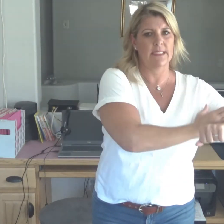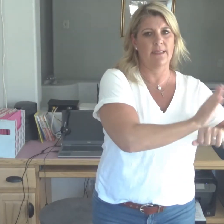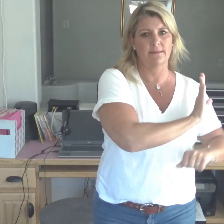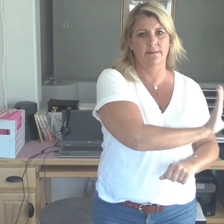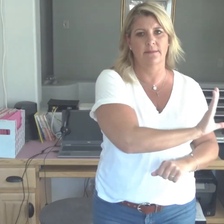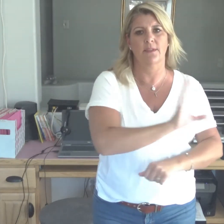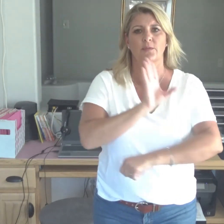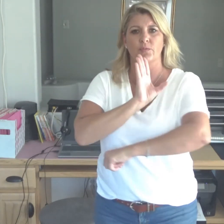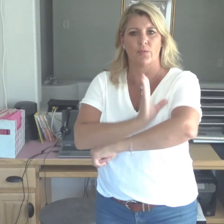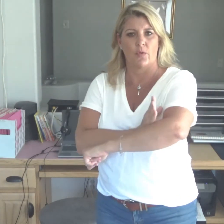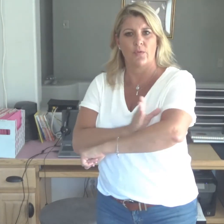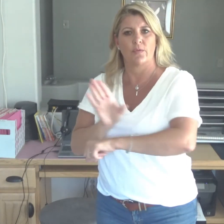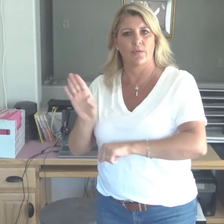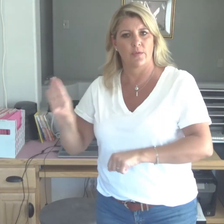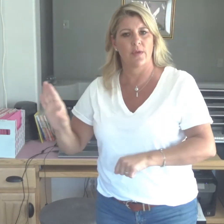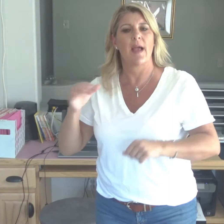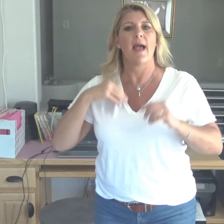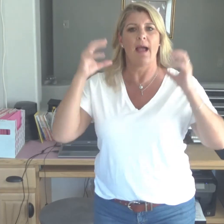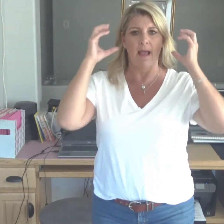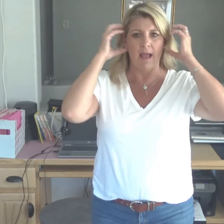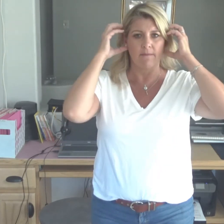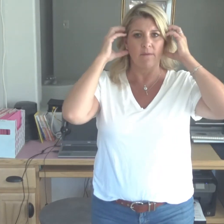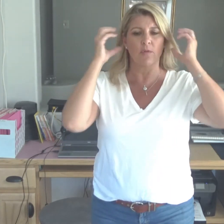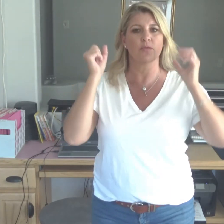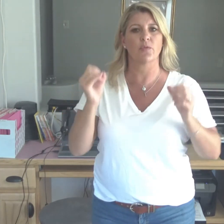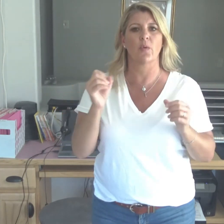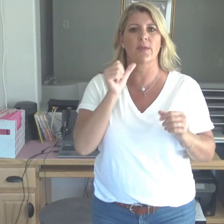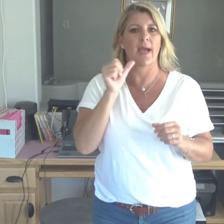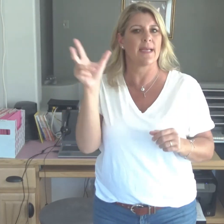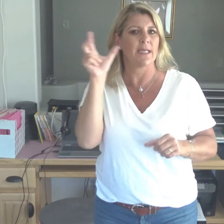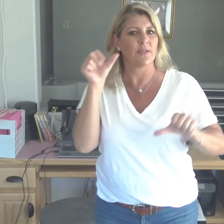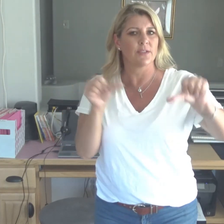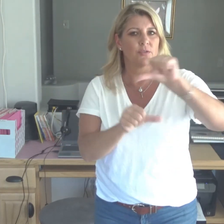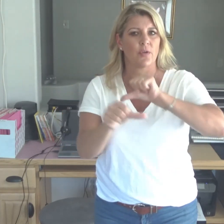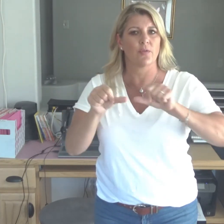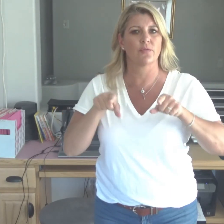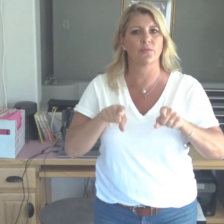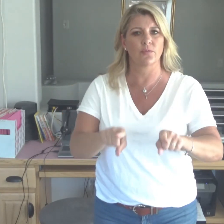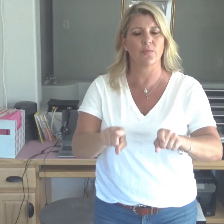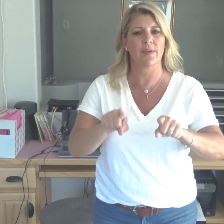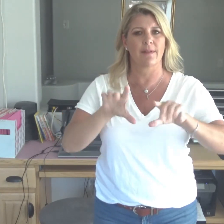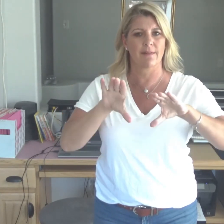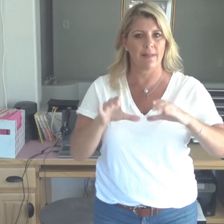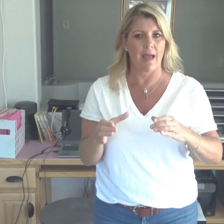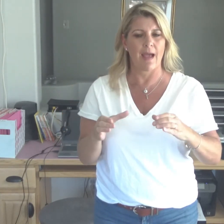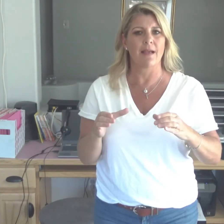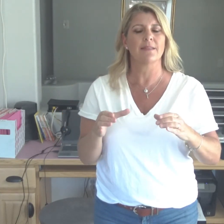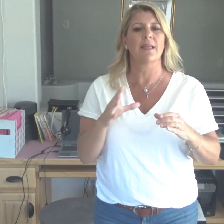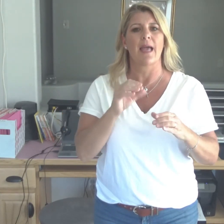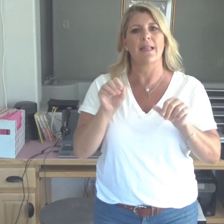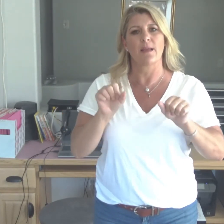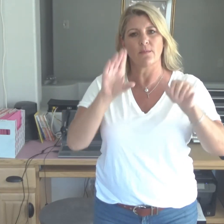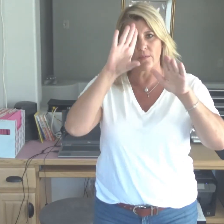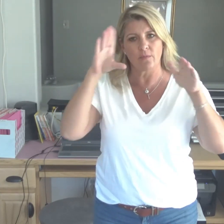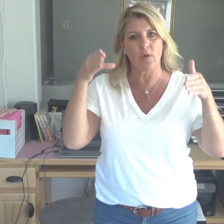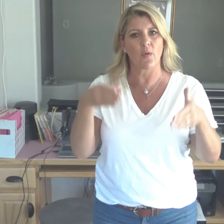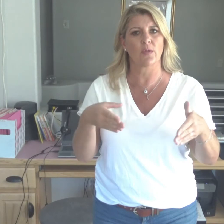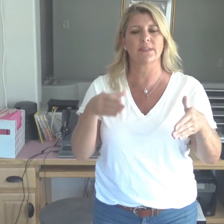over here and my daughters over here. They've got their headphones so they're not hearing each other during class, and they can really